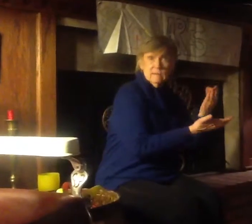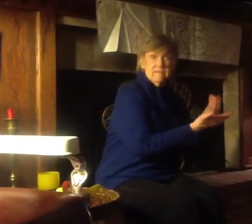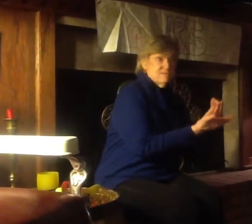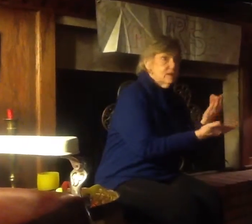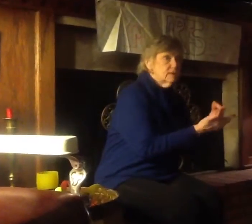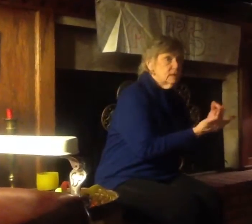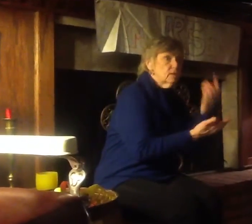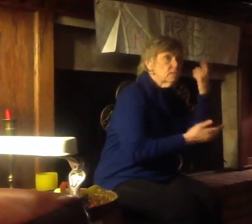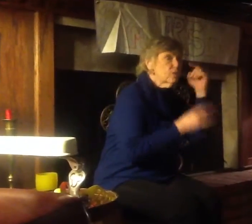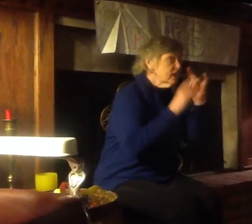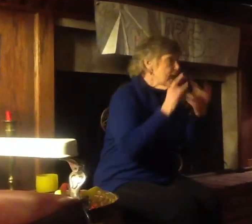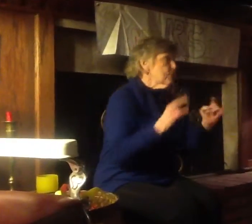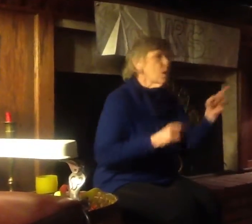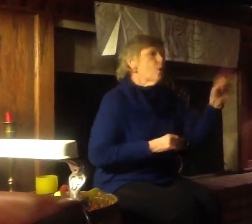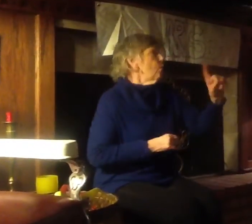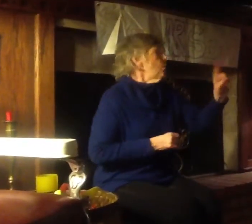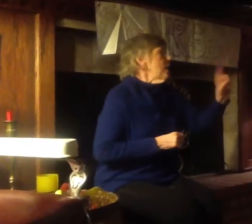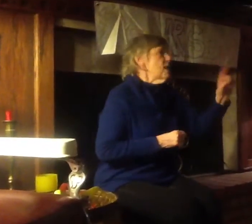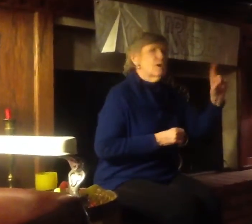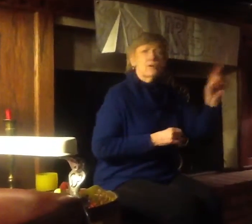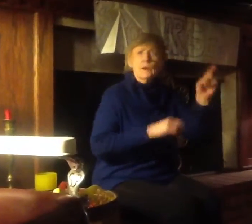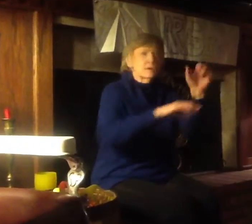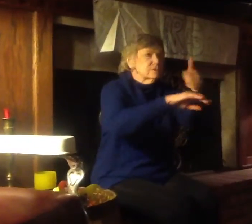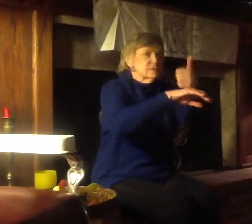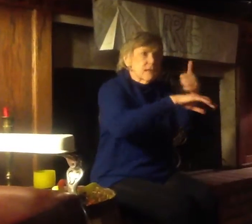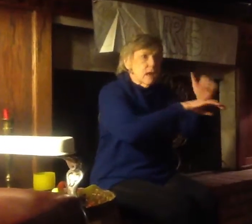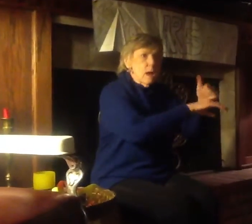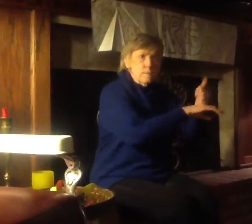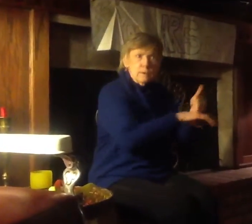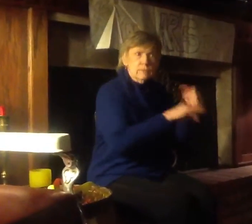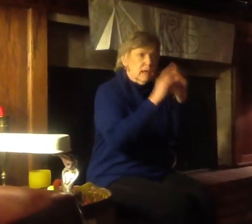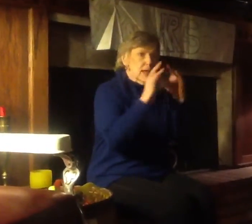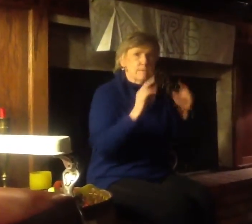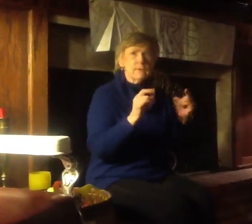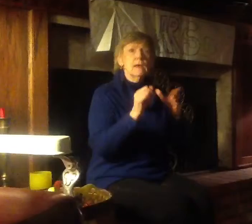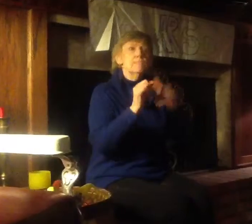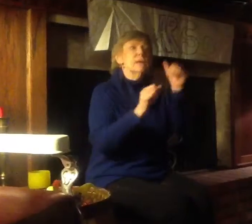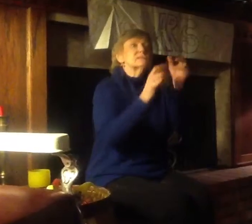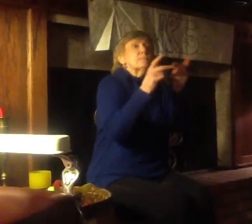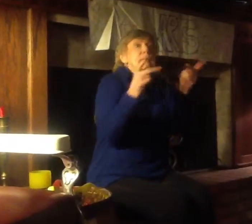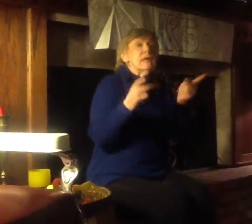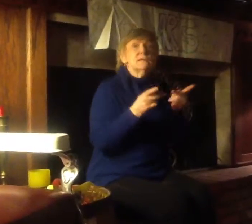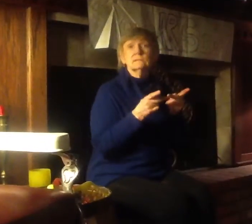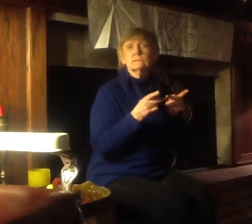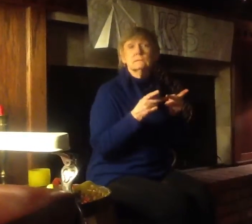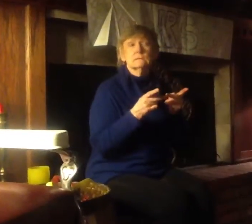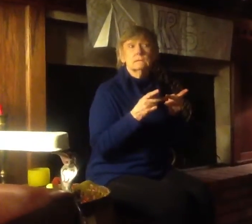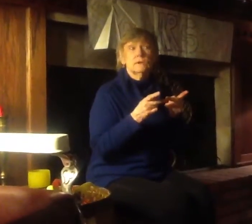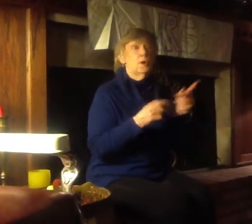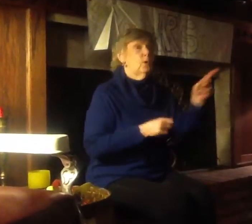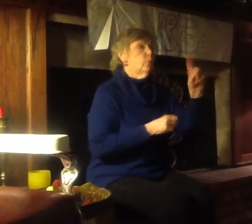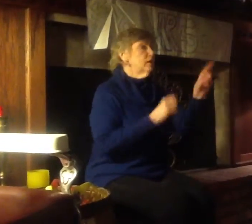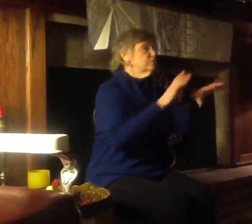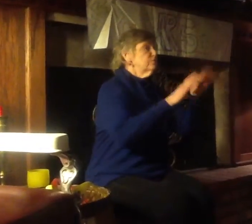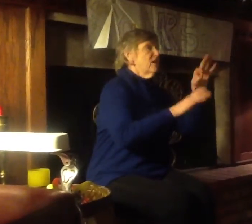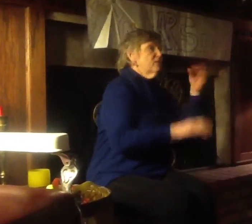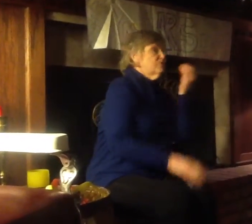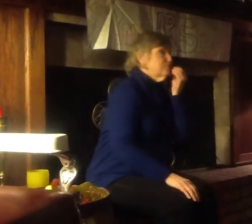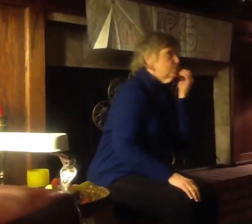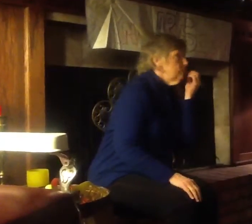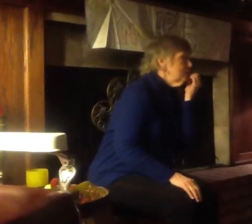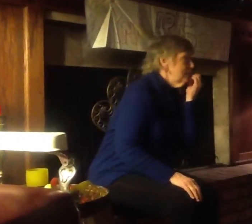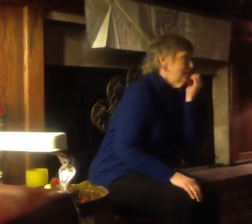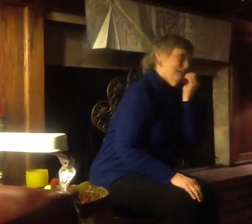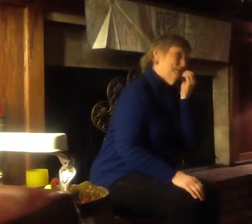find funding for camp, where to set up the camp, best place, where to find